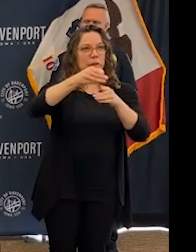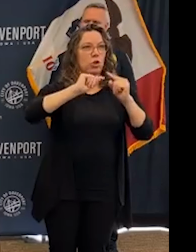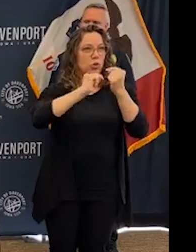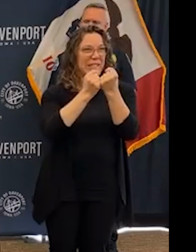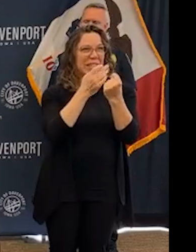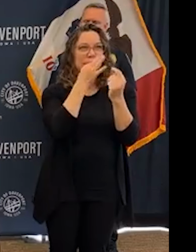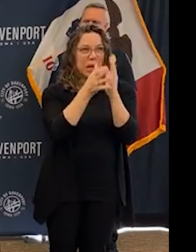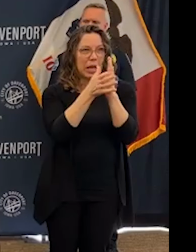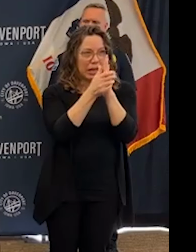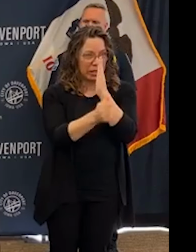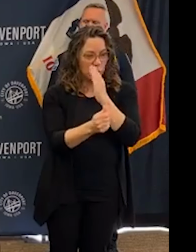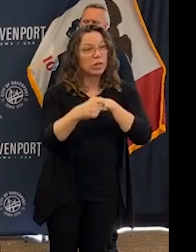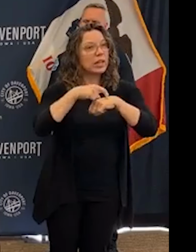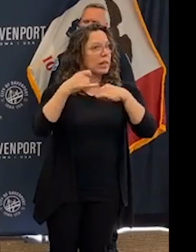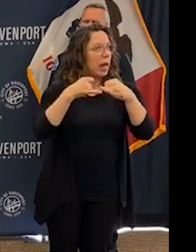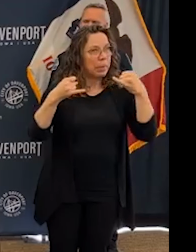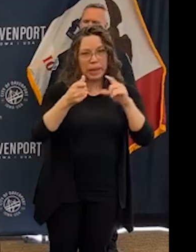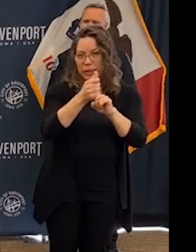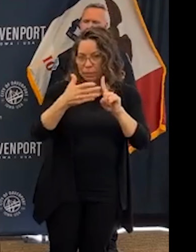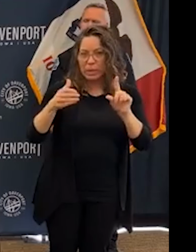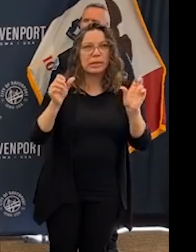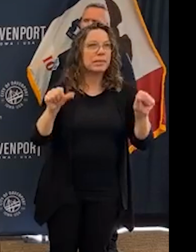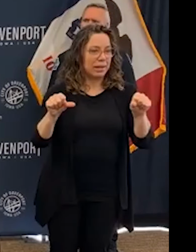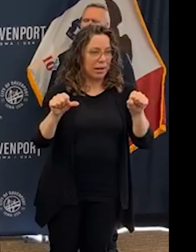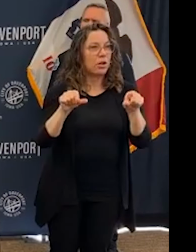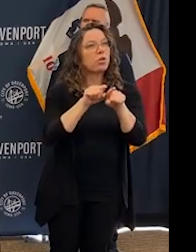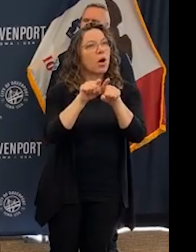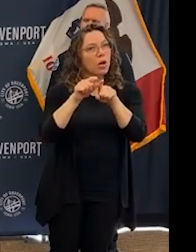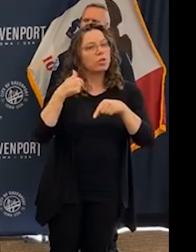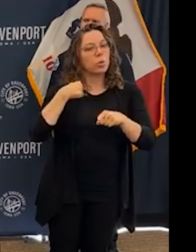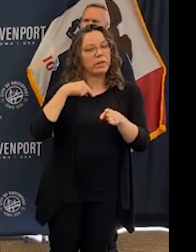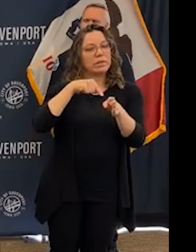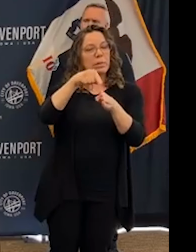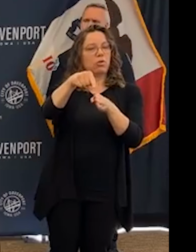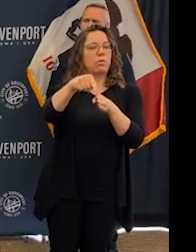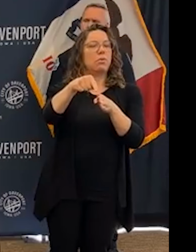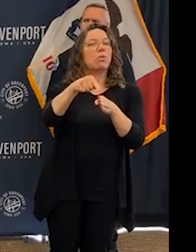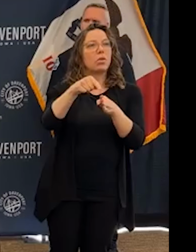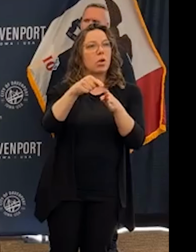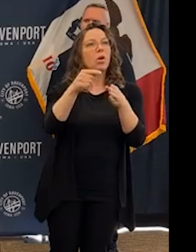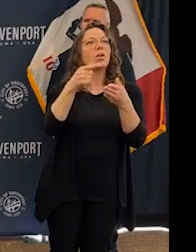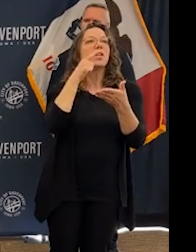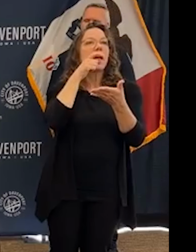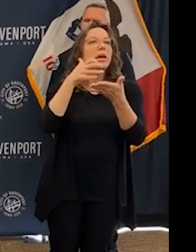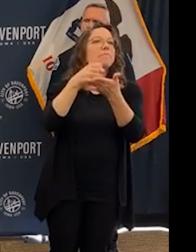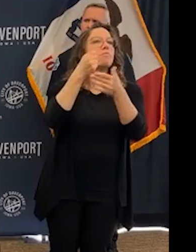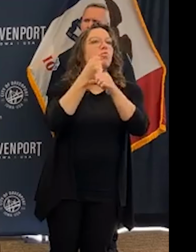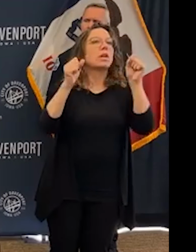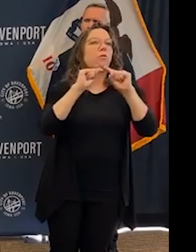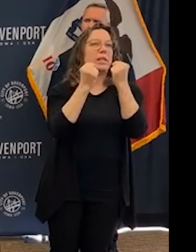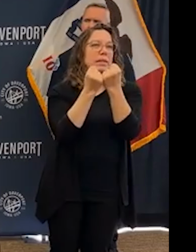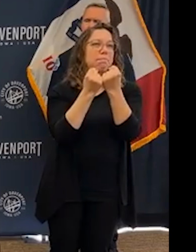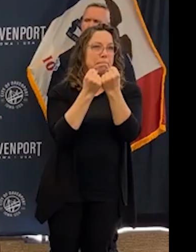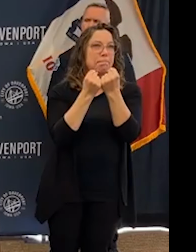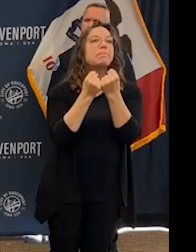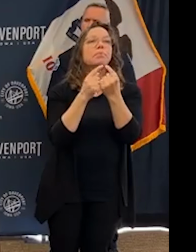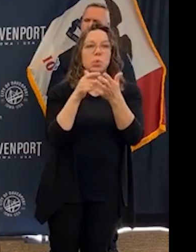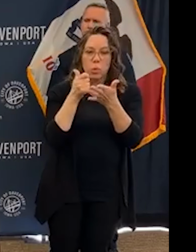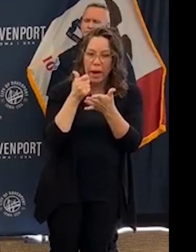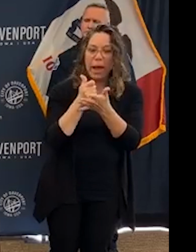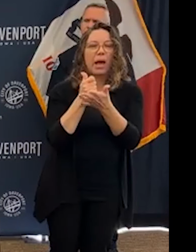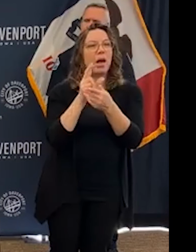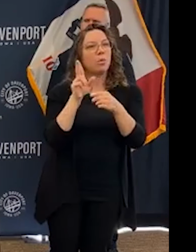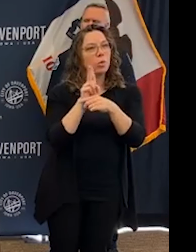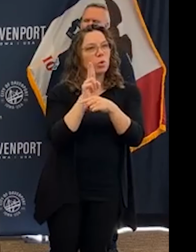as needed. And we also have secured a specialized recovery team that can help with our